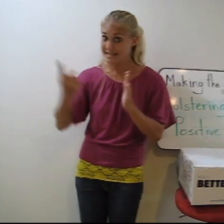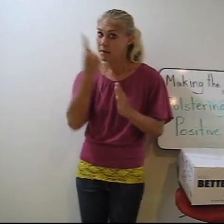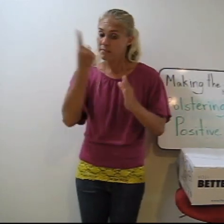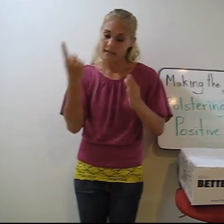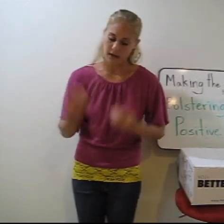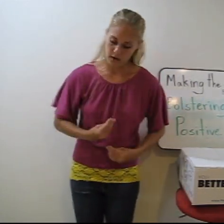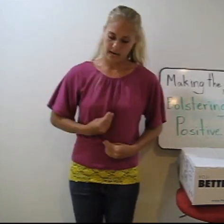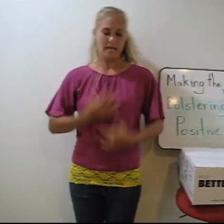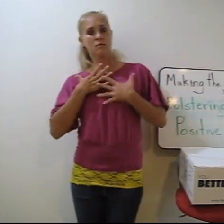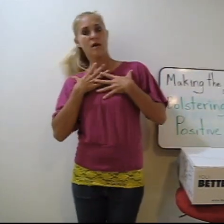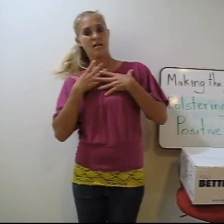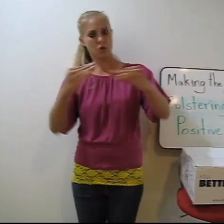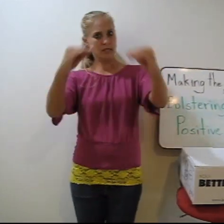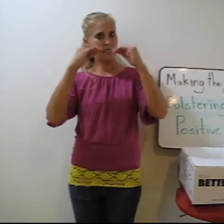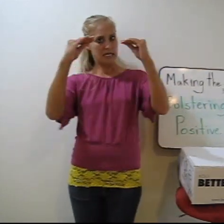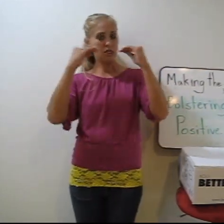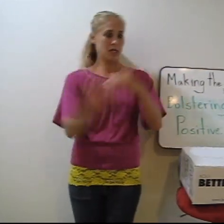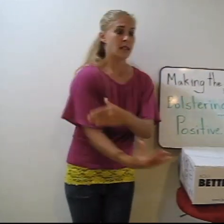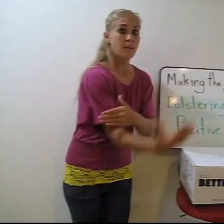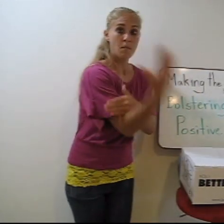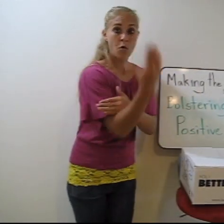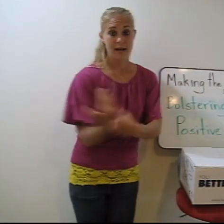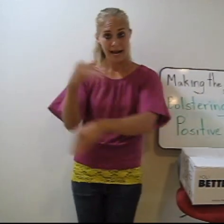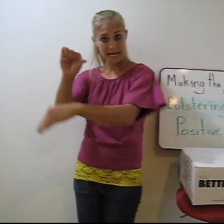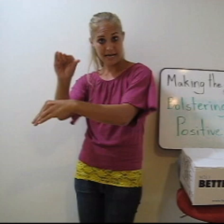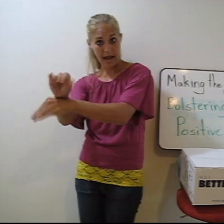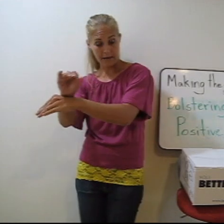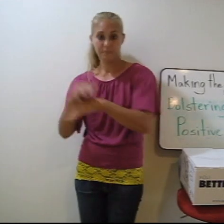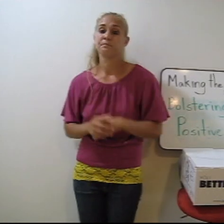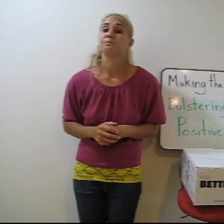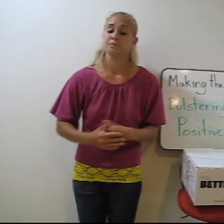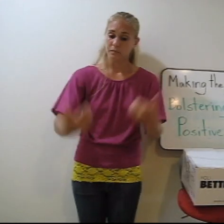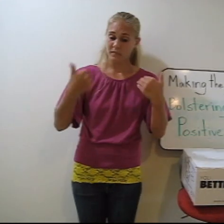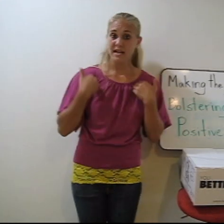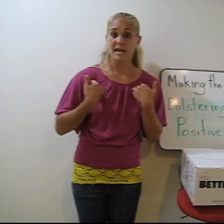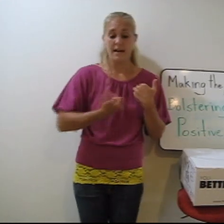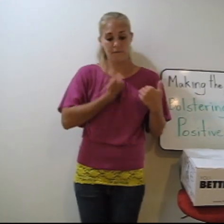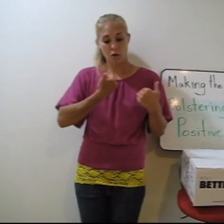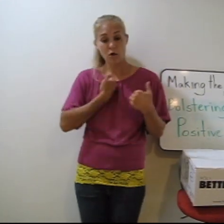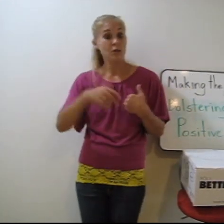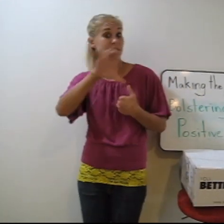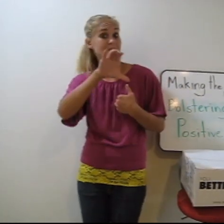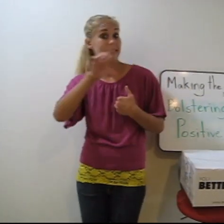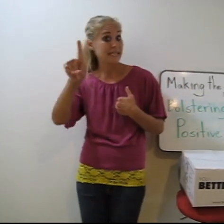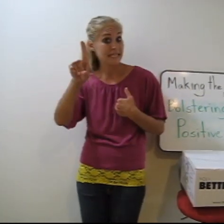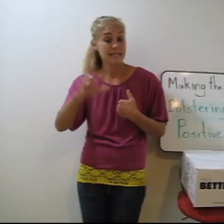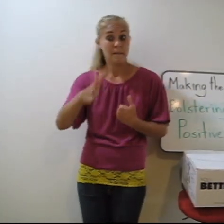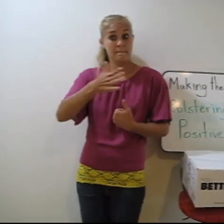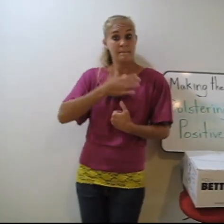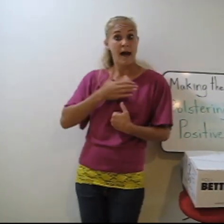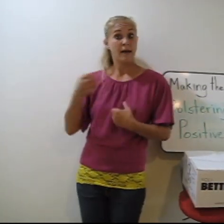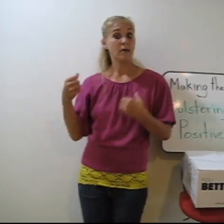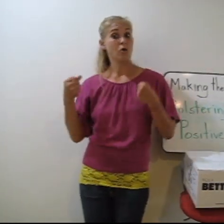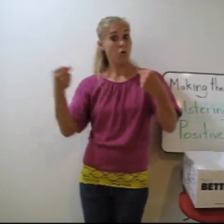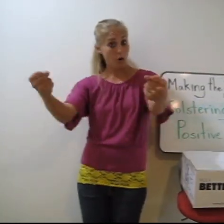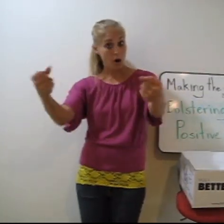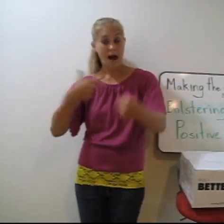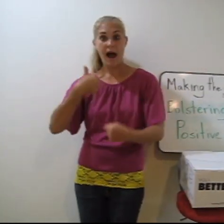and instructional in the morning and in the evening and have personal development CDs playing in my car. I'm flushing my glass